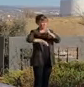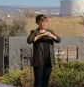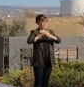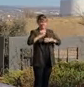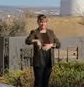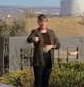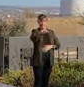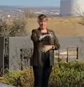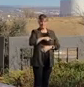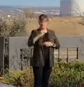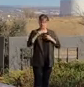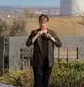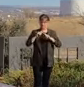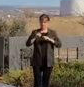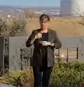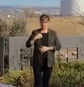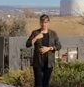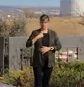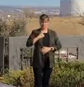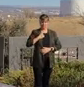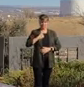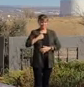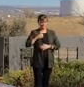that call and served your country well.